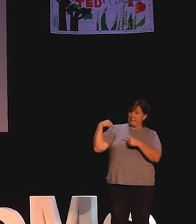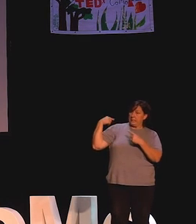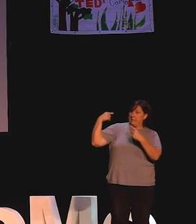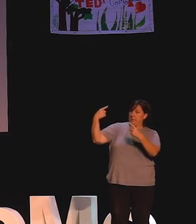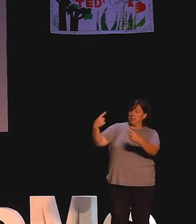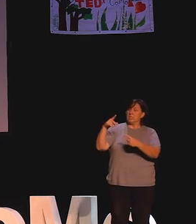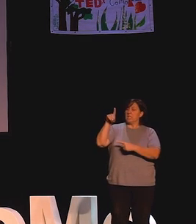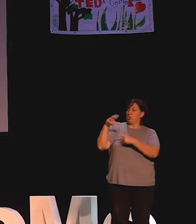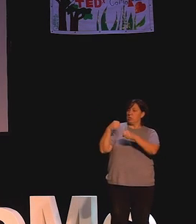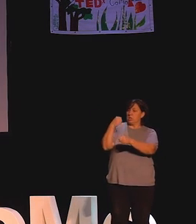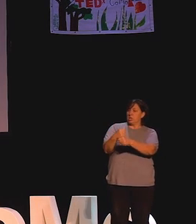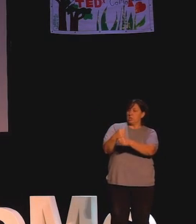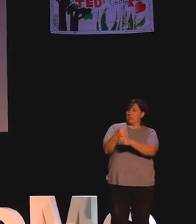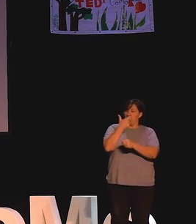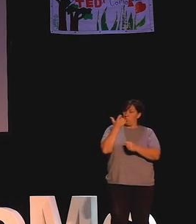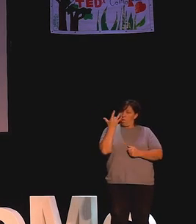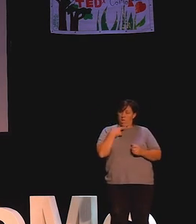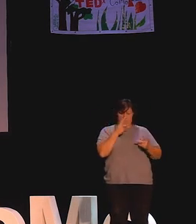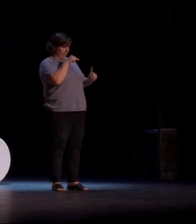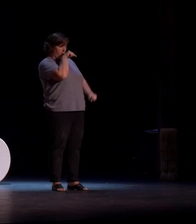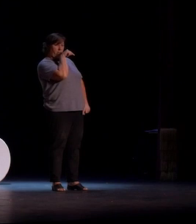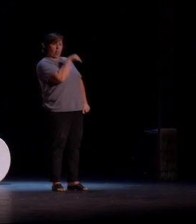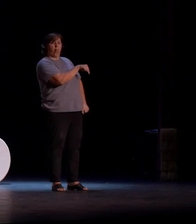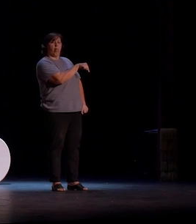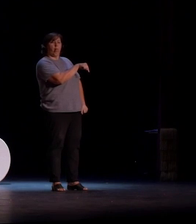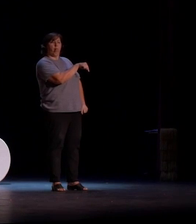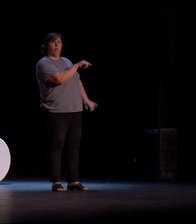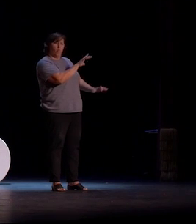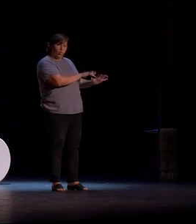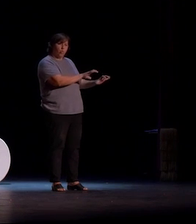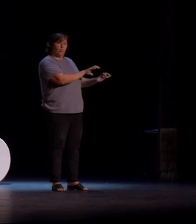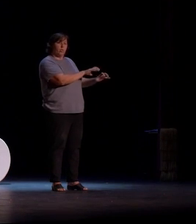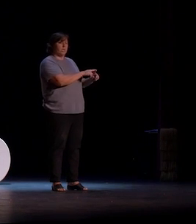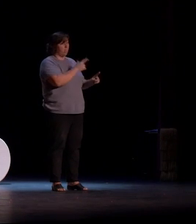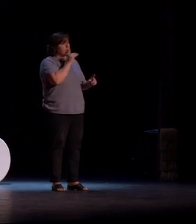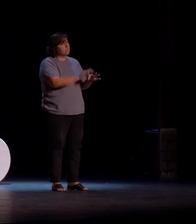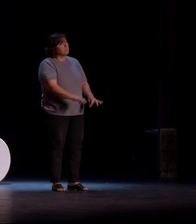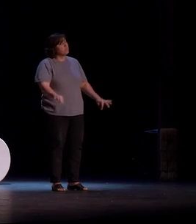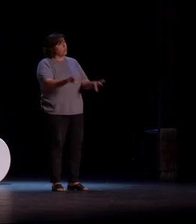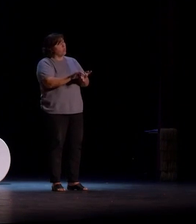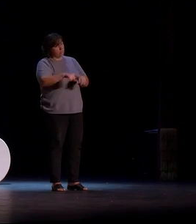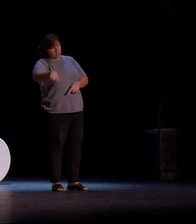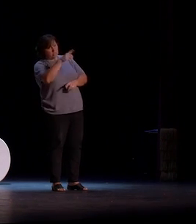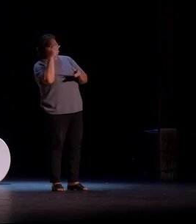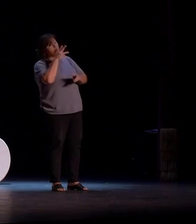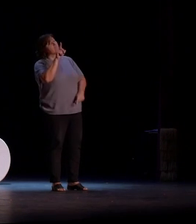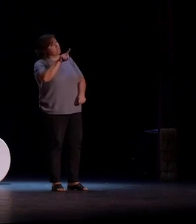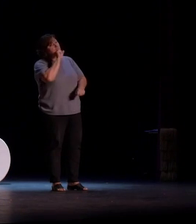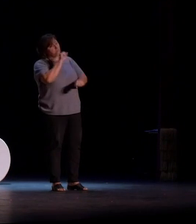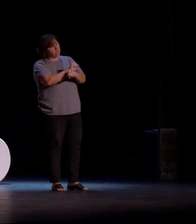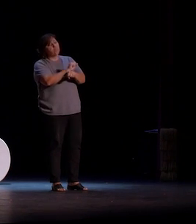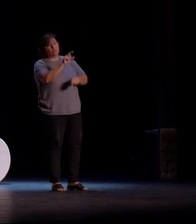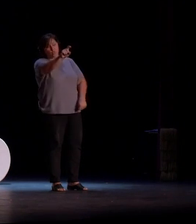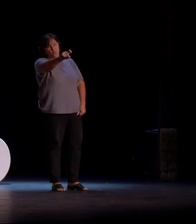century are due to human activity. And that's a big deal, and we should be worried about it. Now, I know you're wondering, you